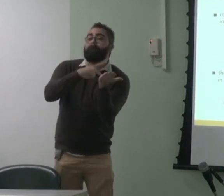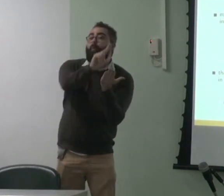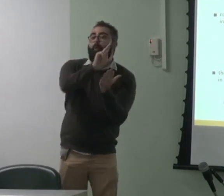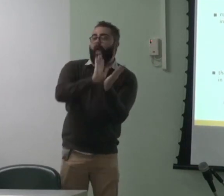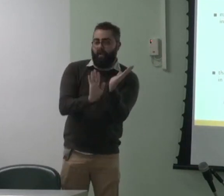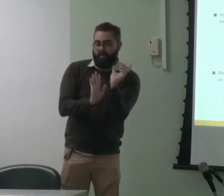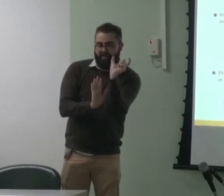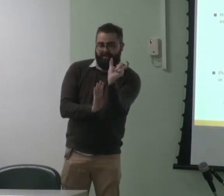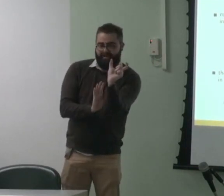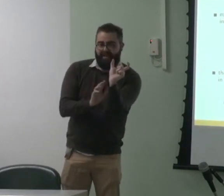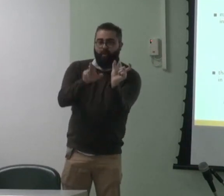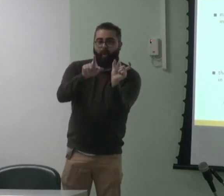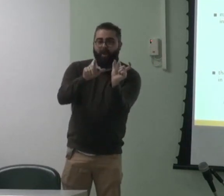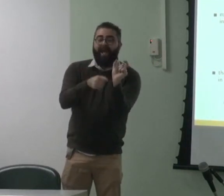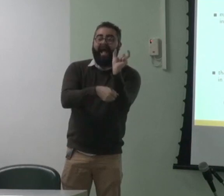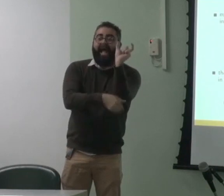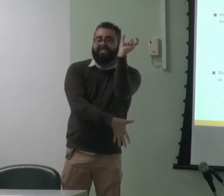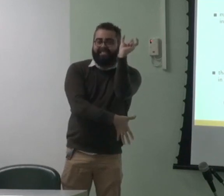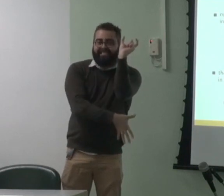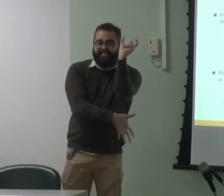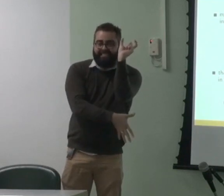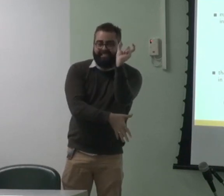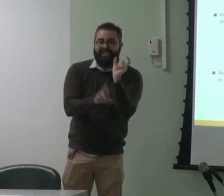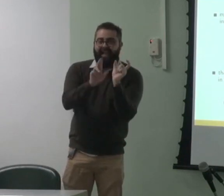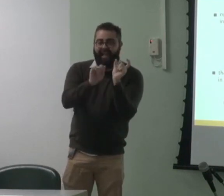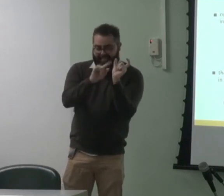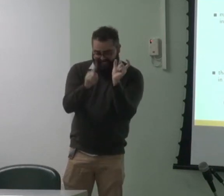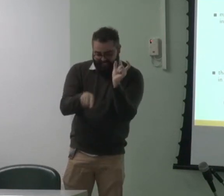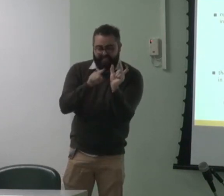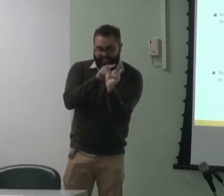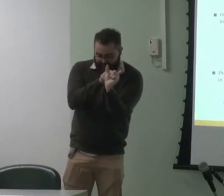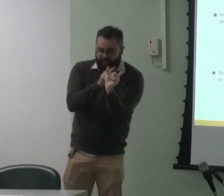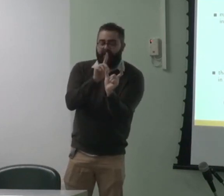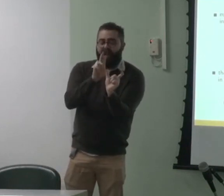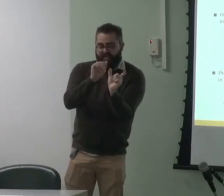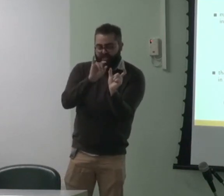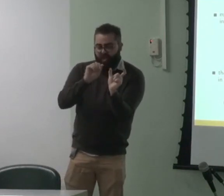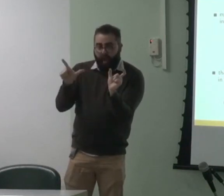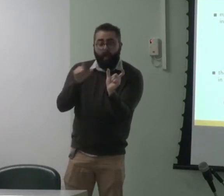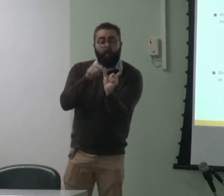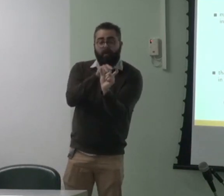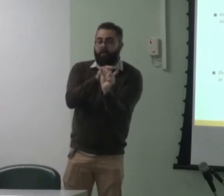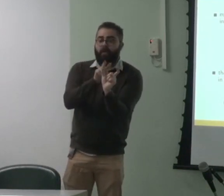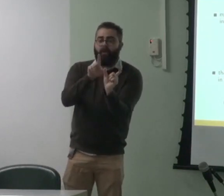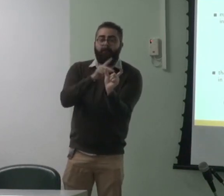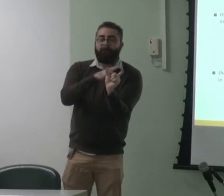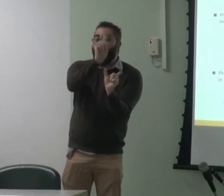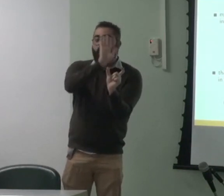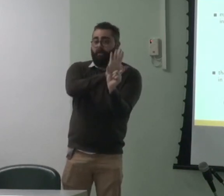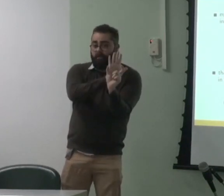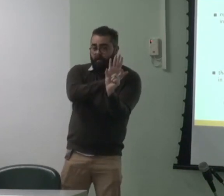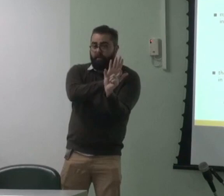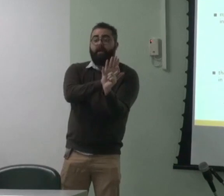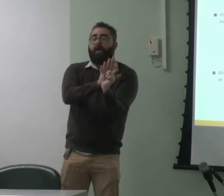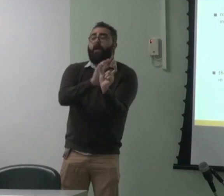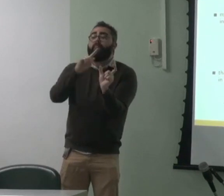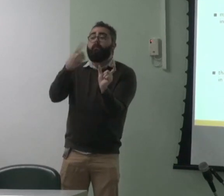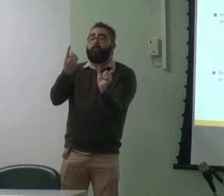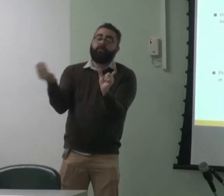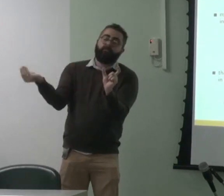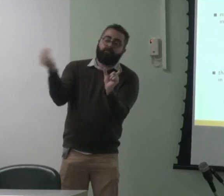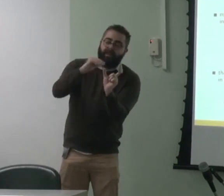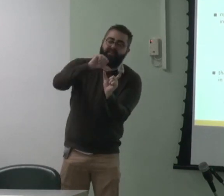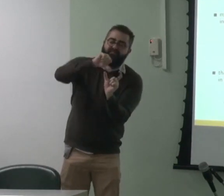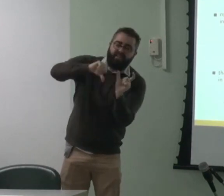or token for the forms which occur in text, and citation form, lemma, or type as terms for